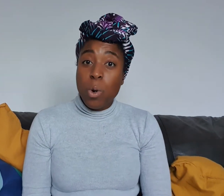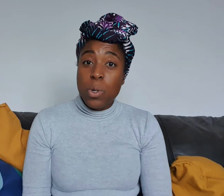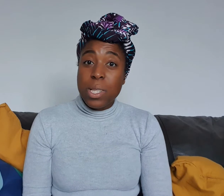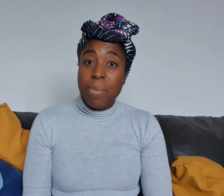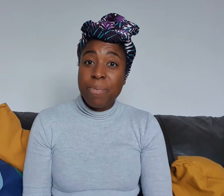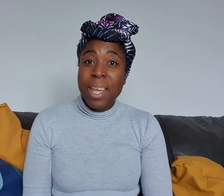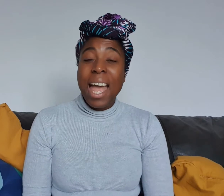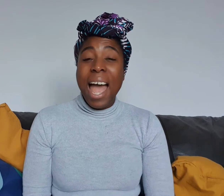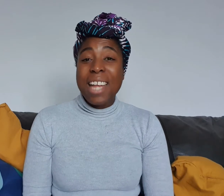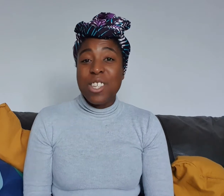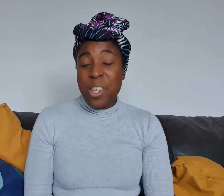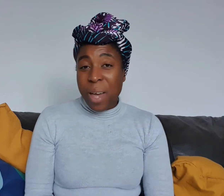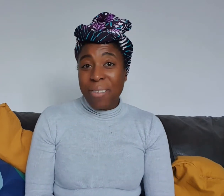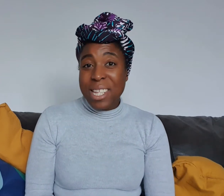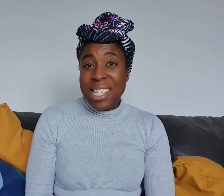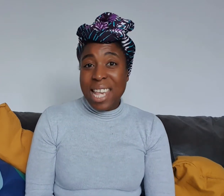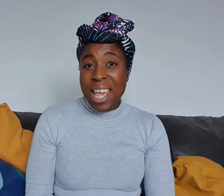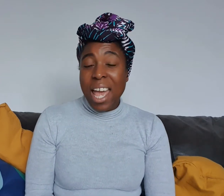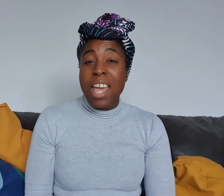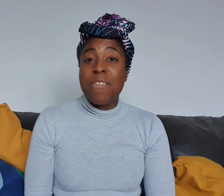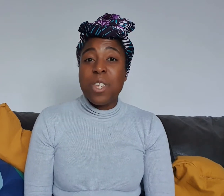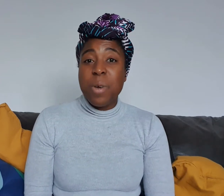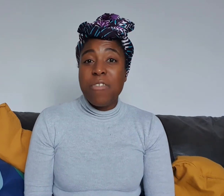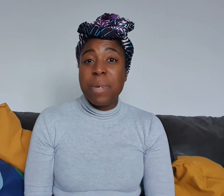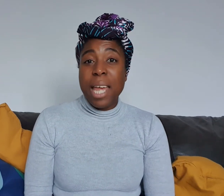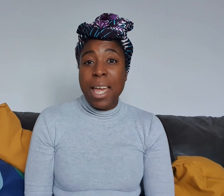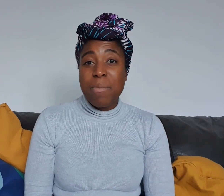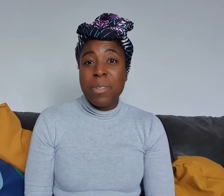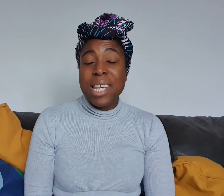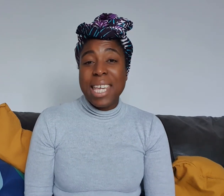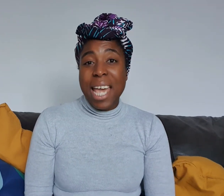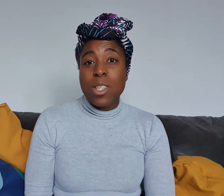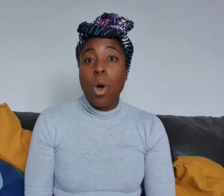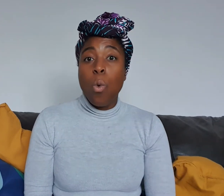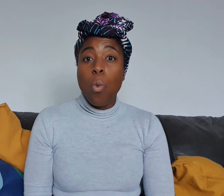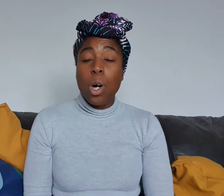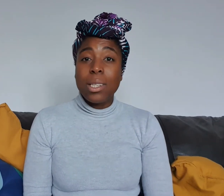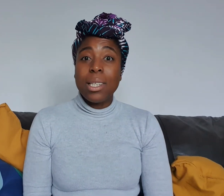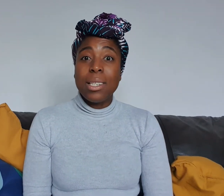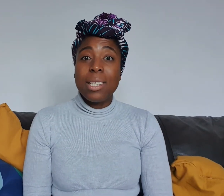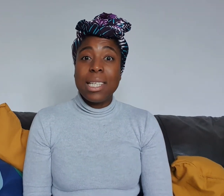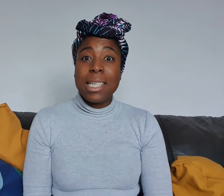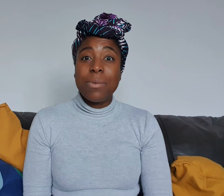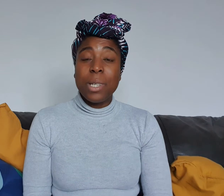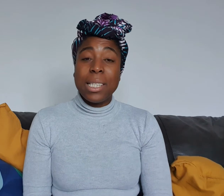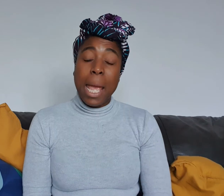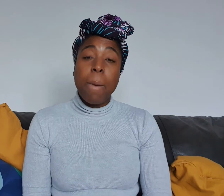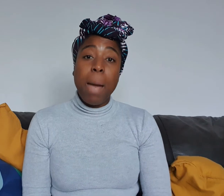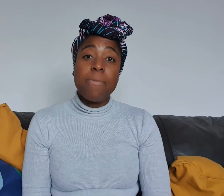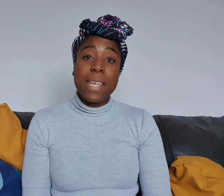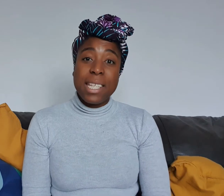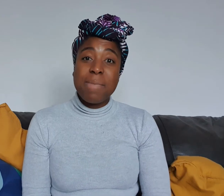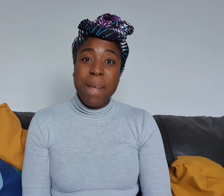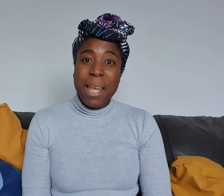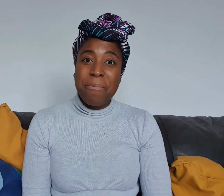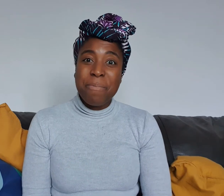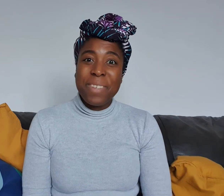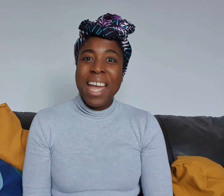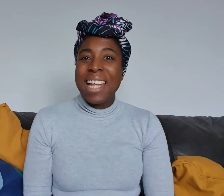pause and you have to see if you have been able to guess what name I'm finger spelling. Now,